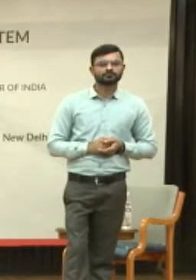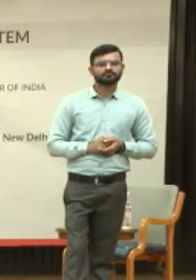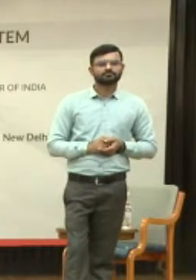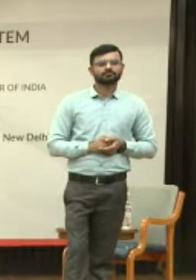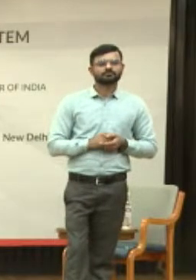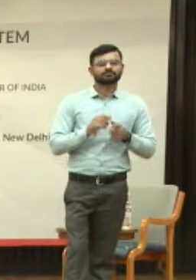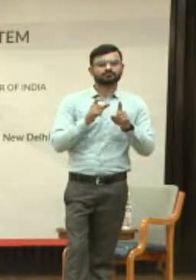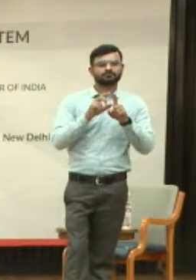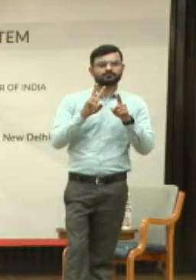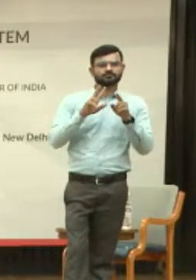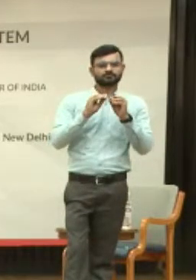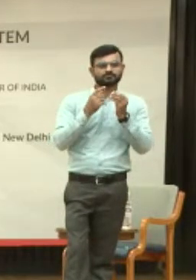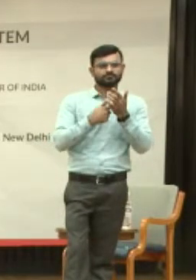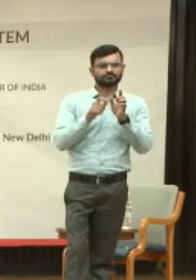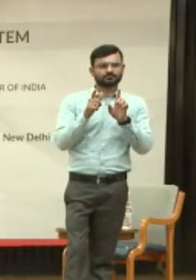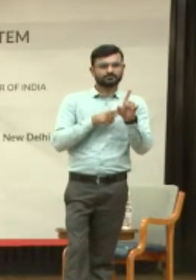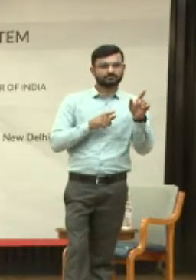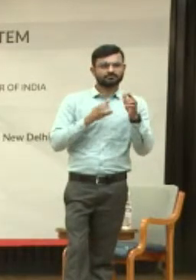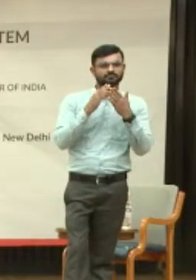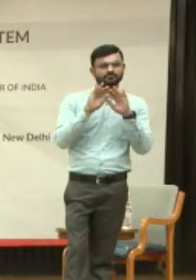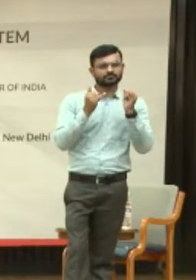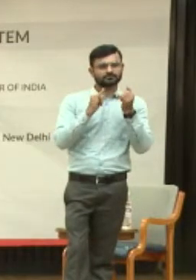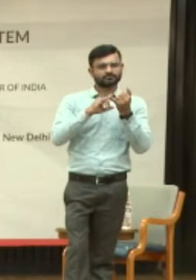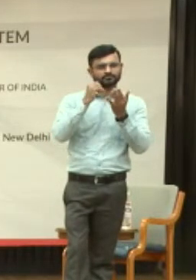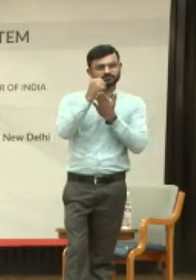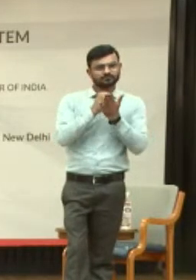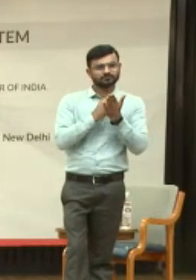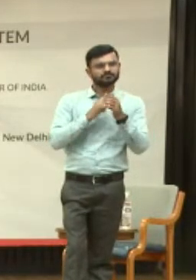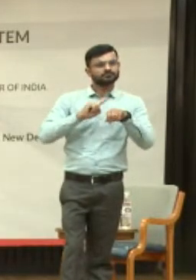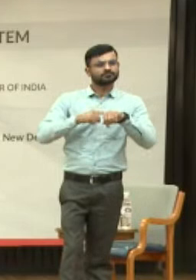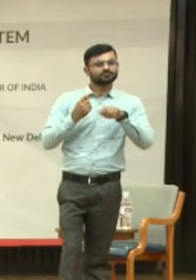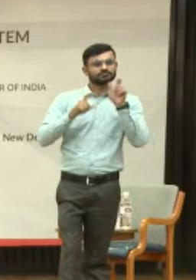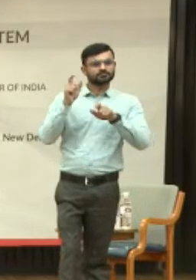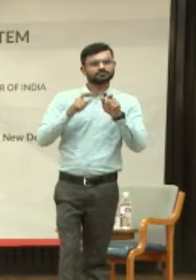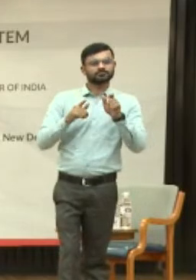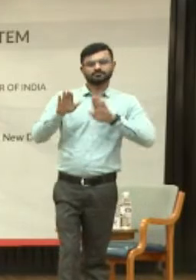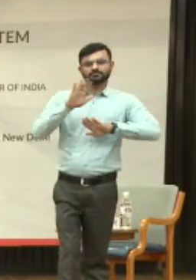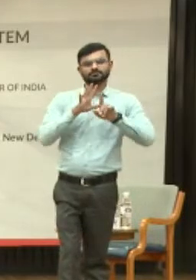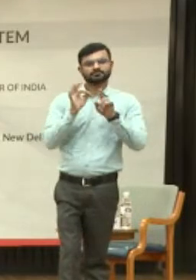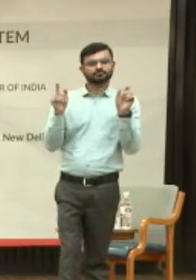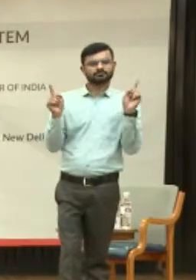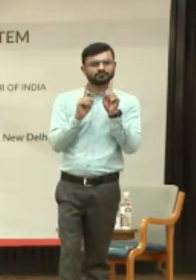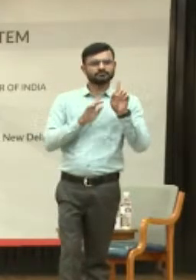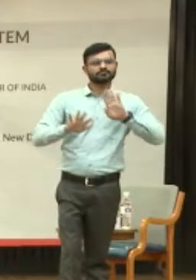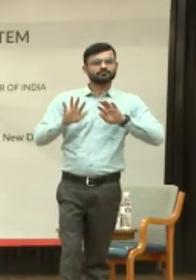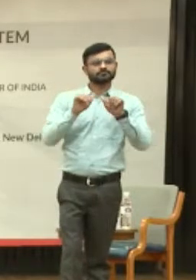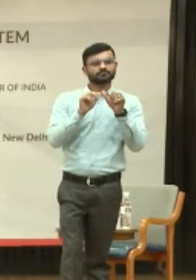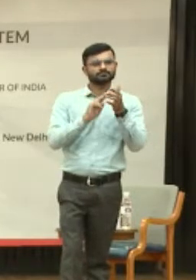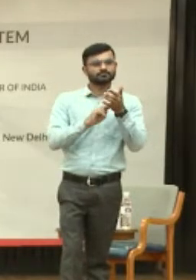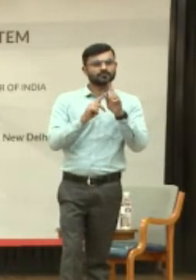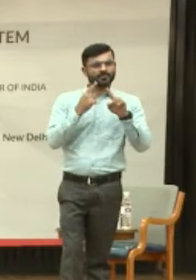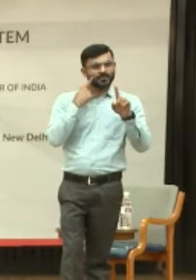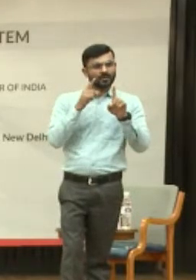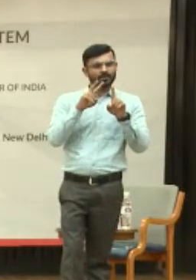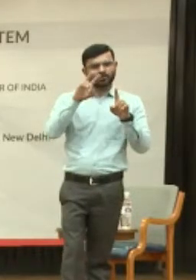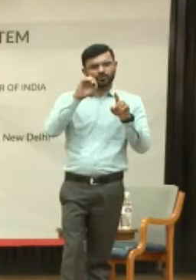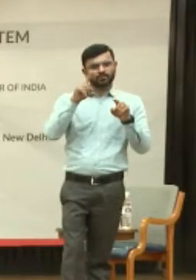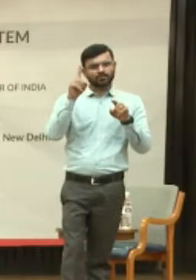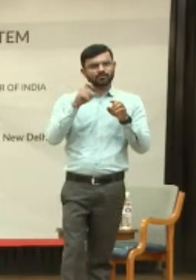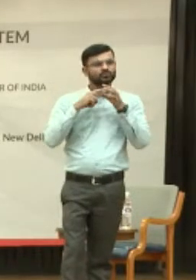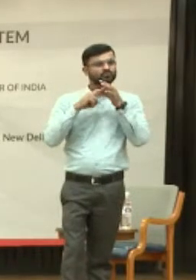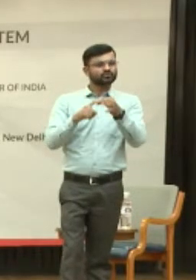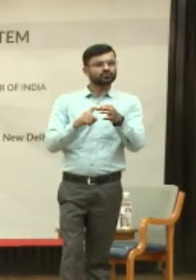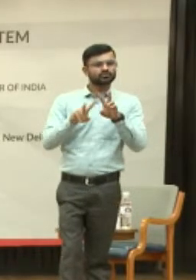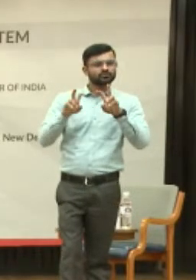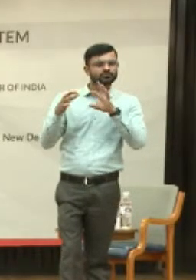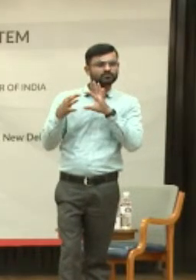Dr. Debroy, since we were on the subject of courts, I'd like to give you the opportunity to react to another small anecdote. In 2010, when the question